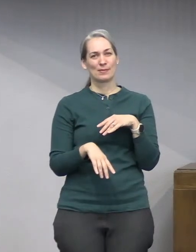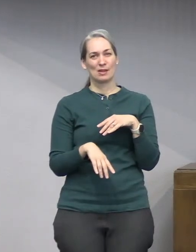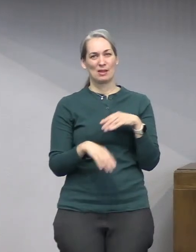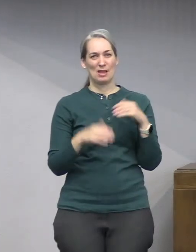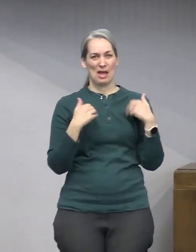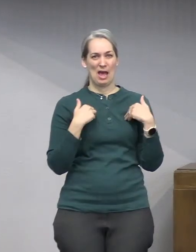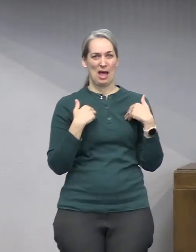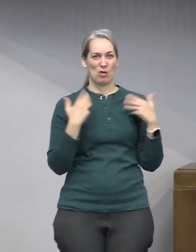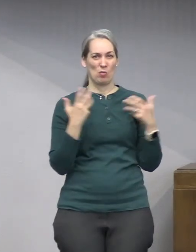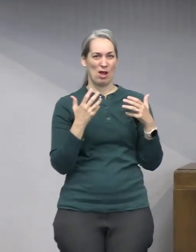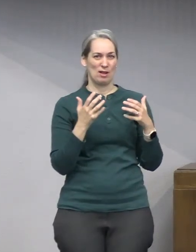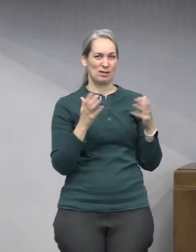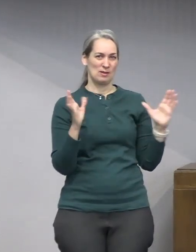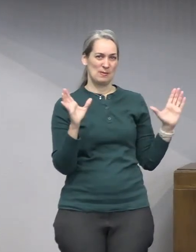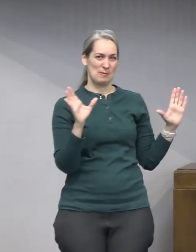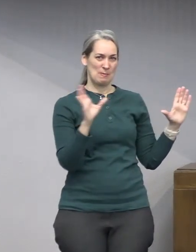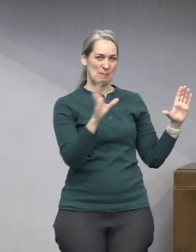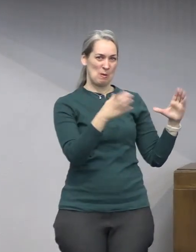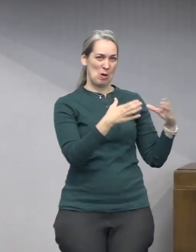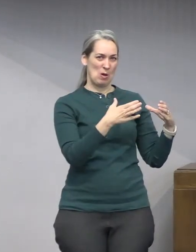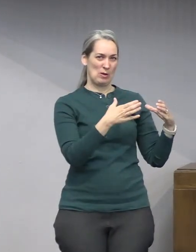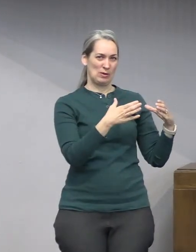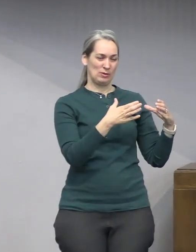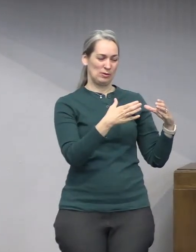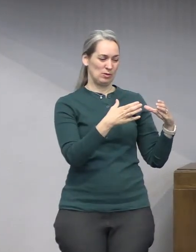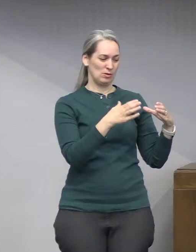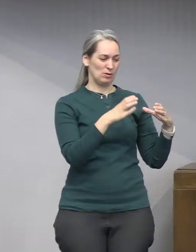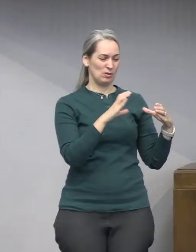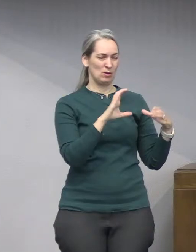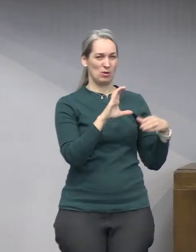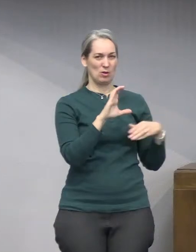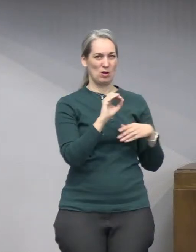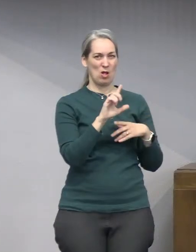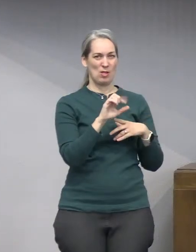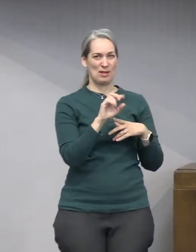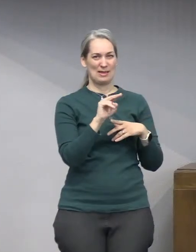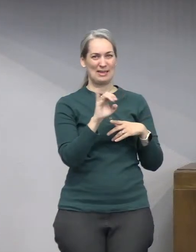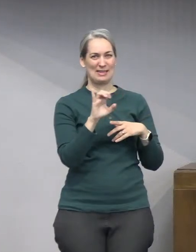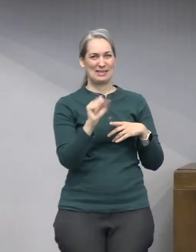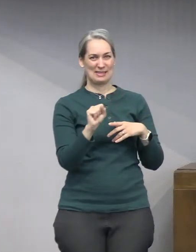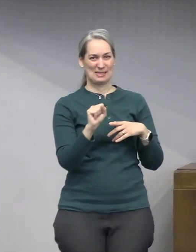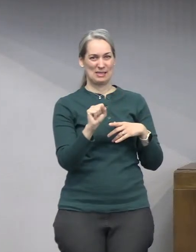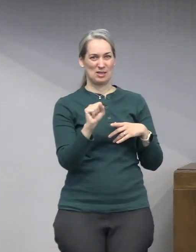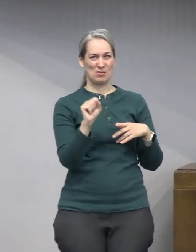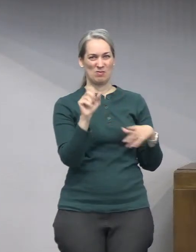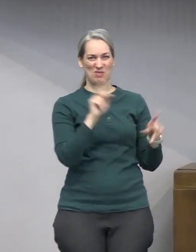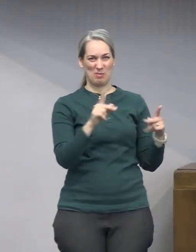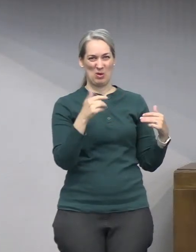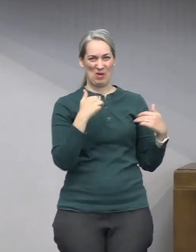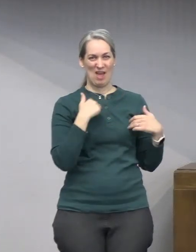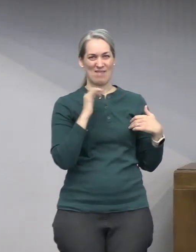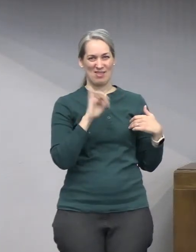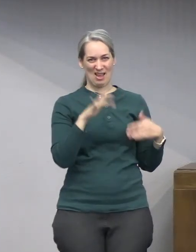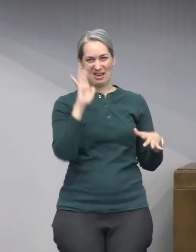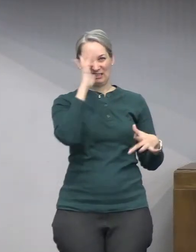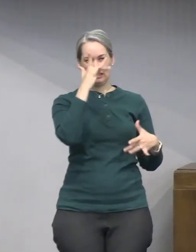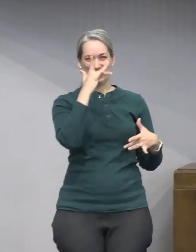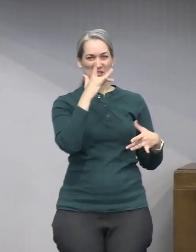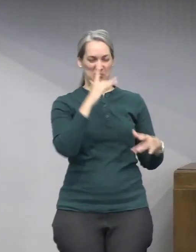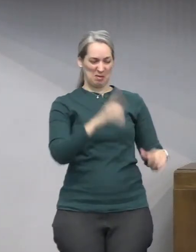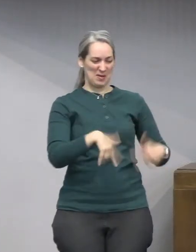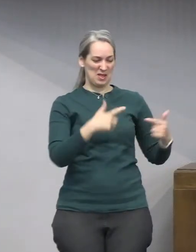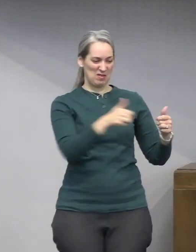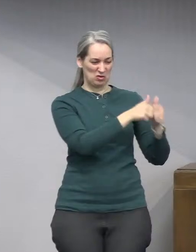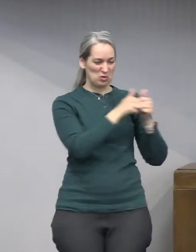small leper colonies where perhaps people with the same affliction would gather in small groups and try to